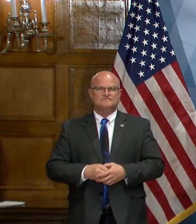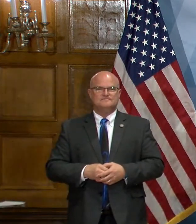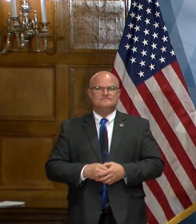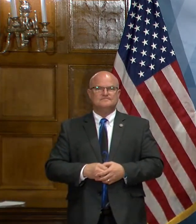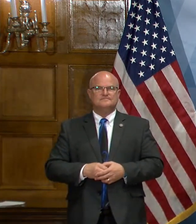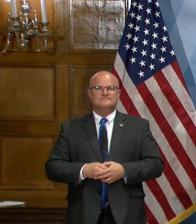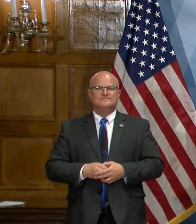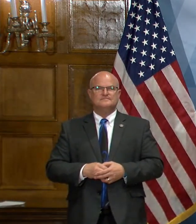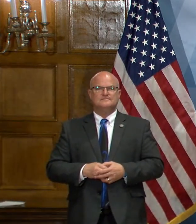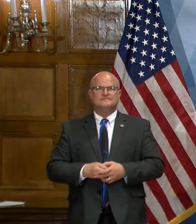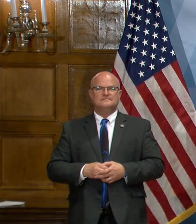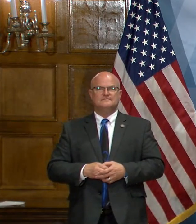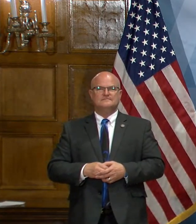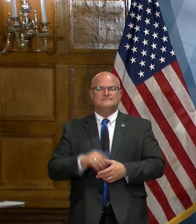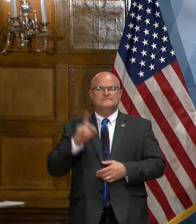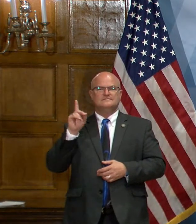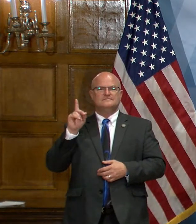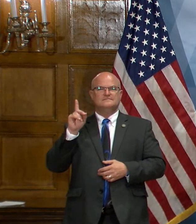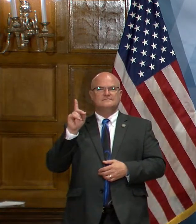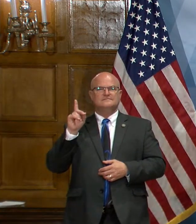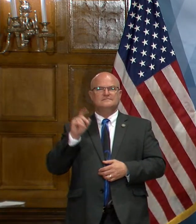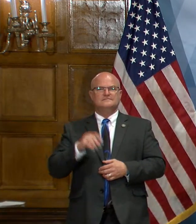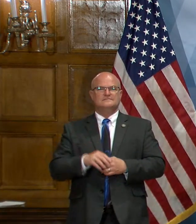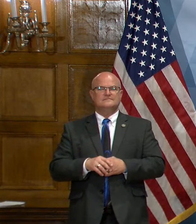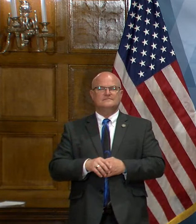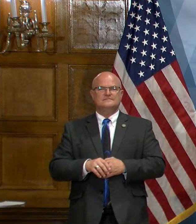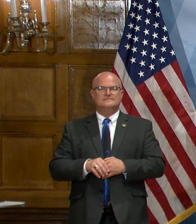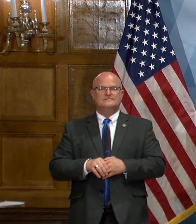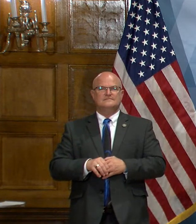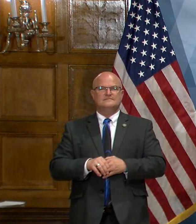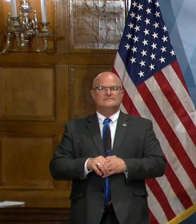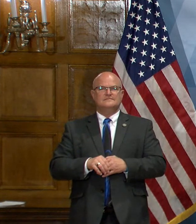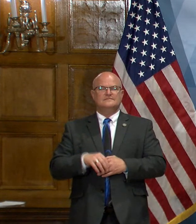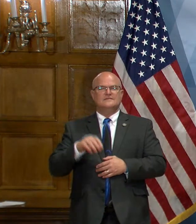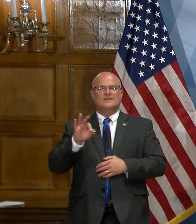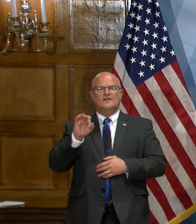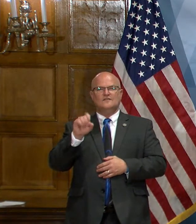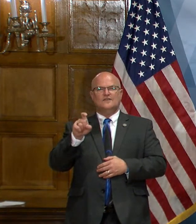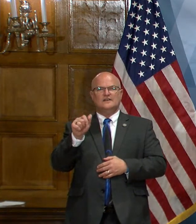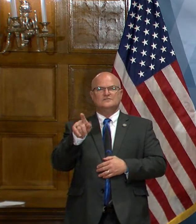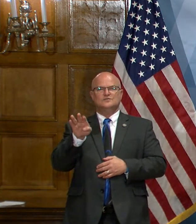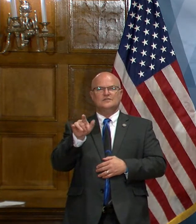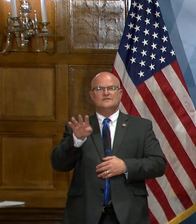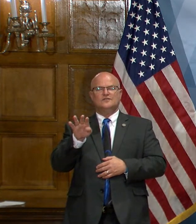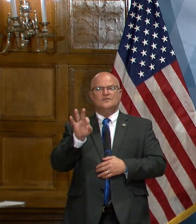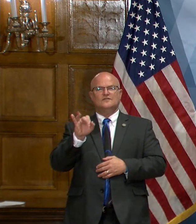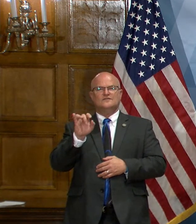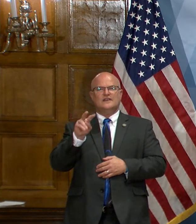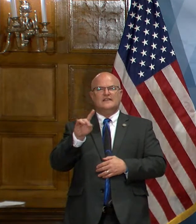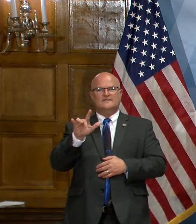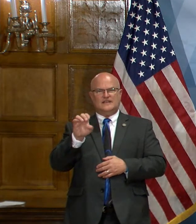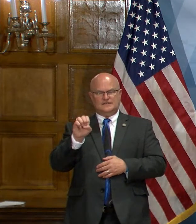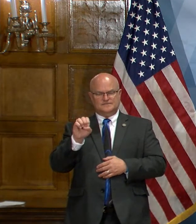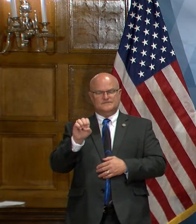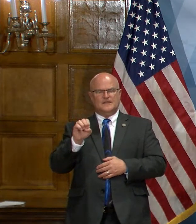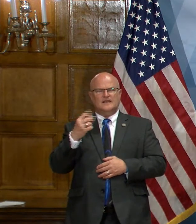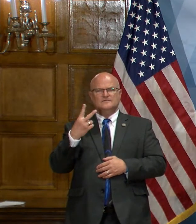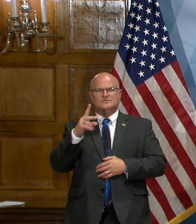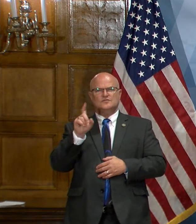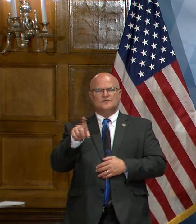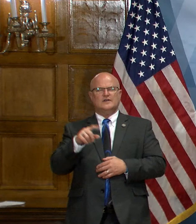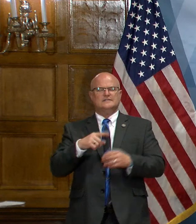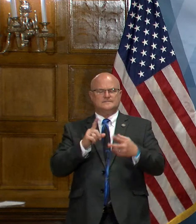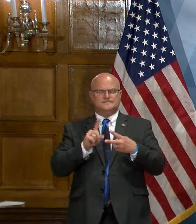Next question. Governor, this is Jamie White, Fox 24 in Fayetteville. I have 2 quick questions for you.